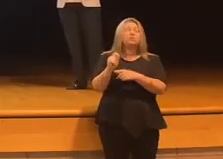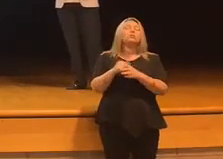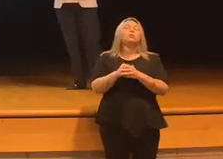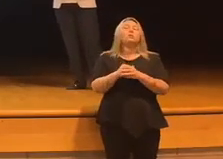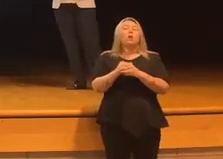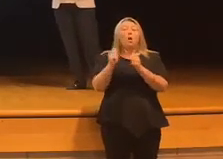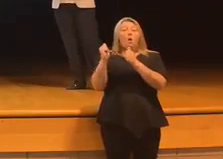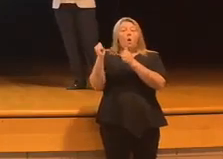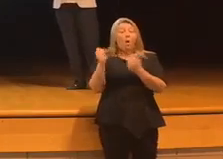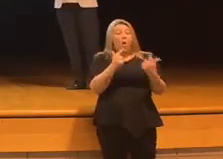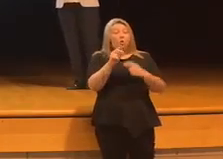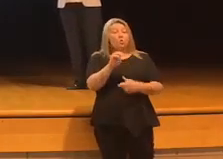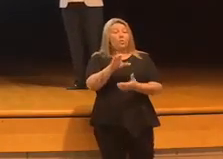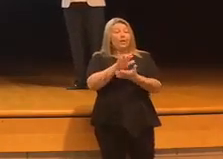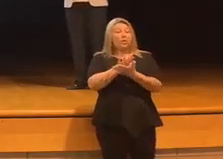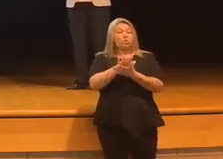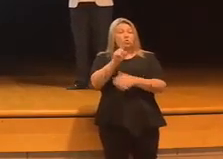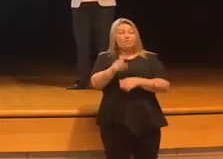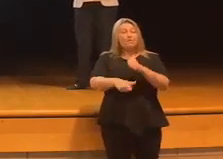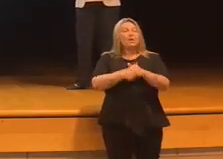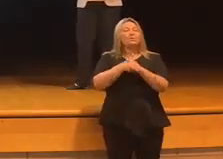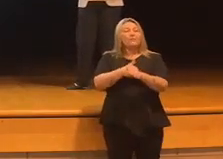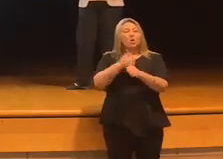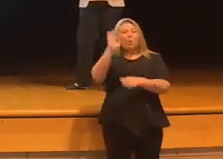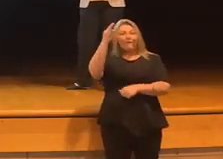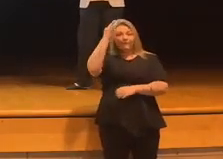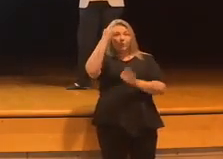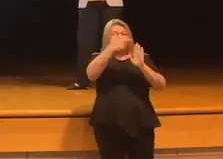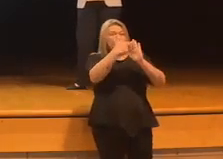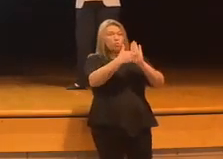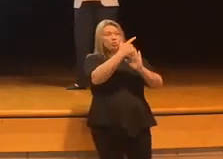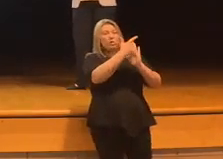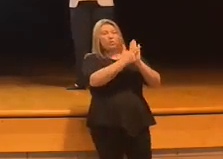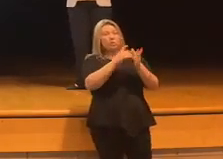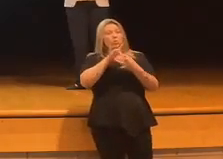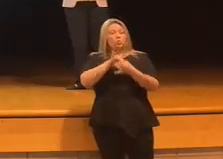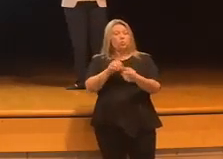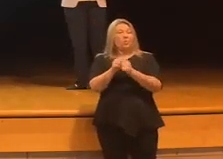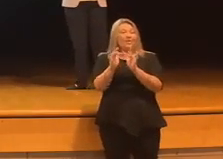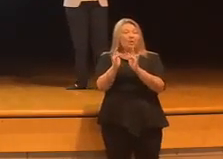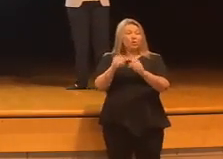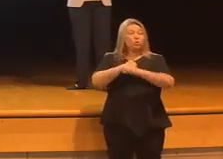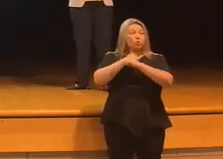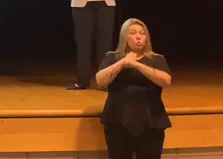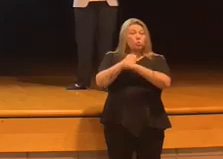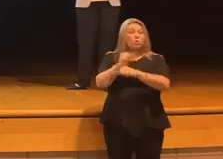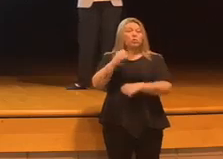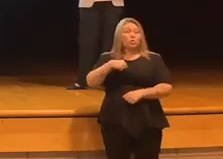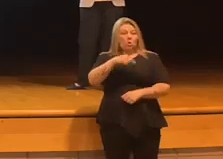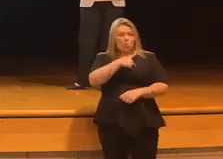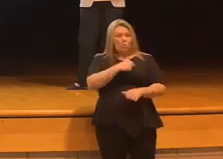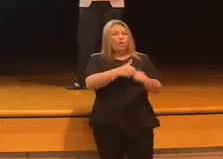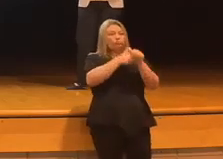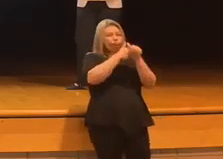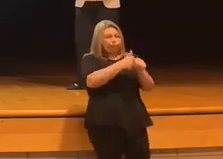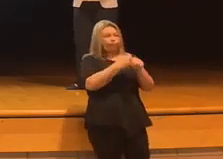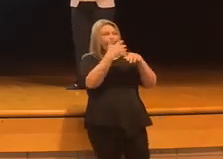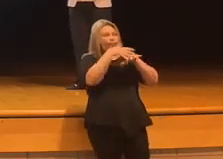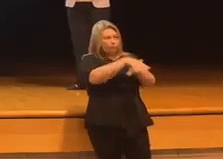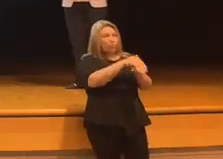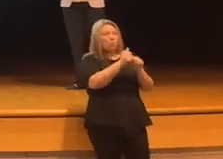North Carolina schools must follow those federal regulations, and so they make sure that we are in line with the federal